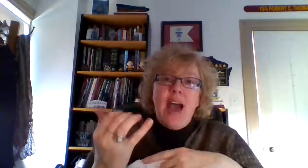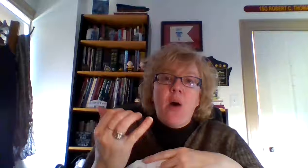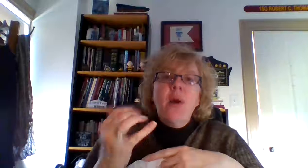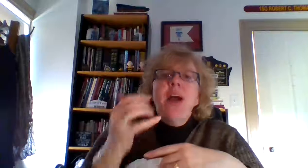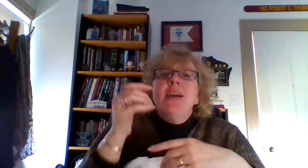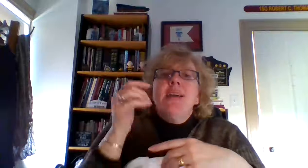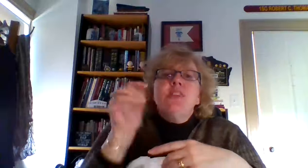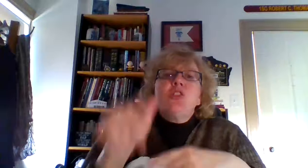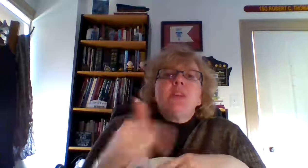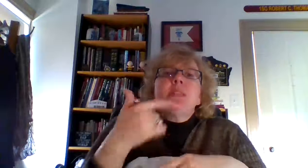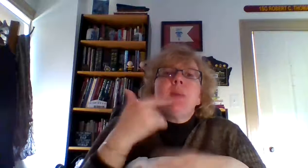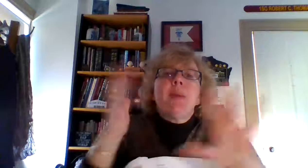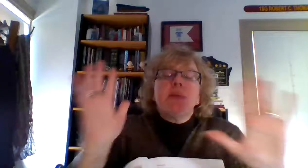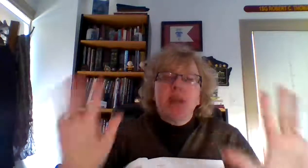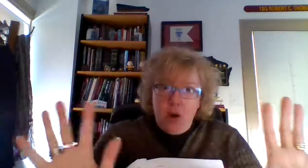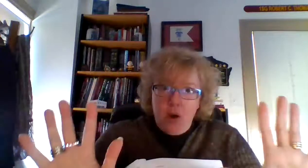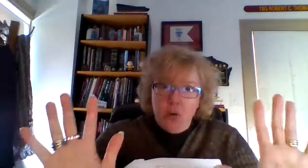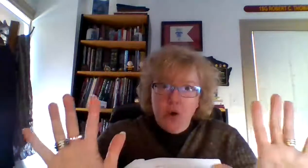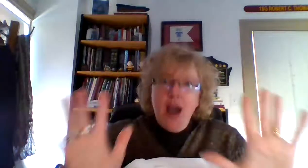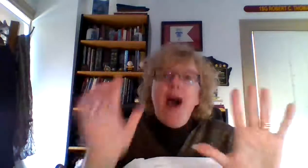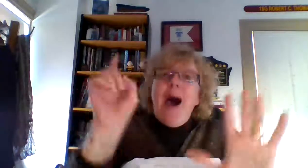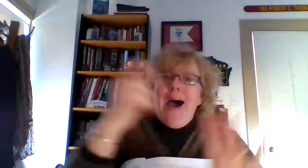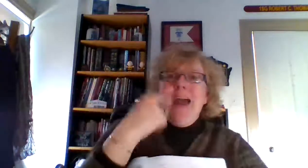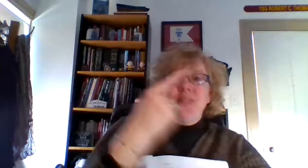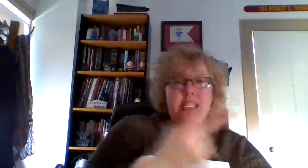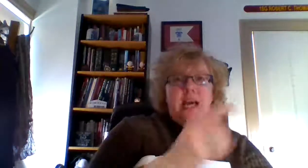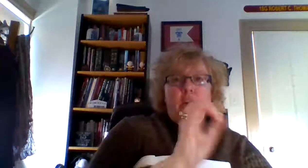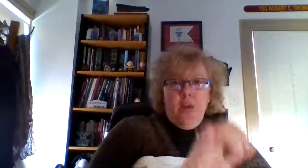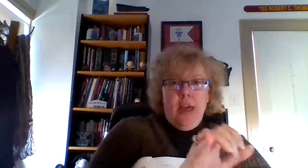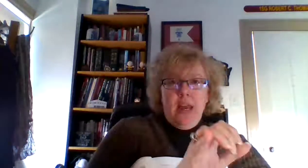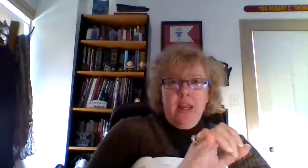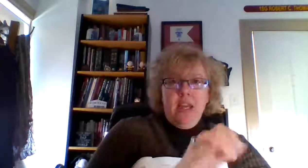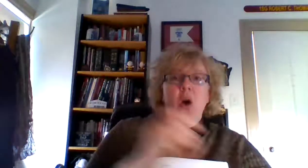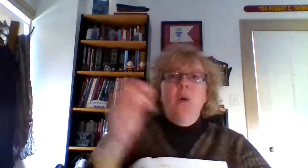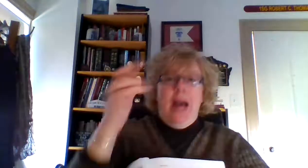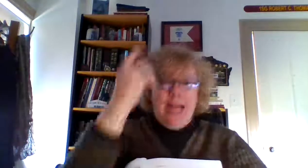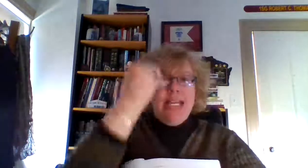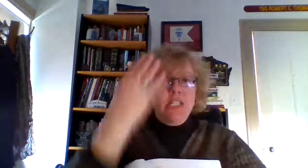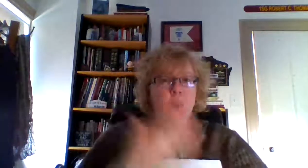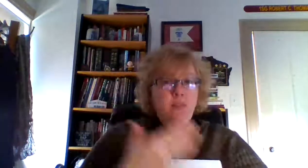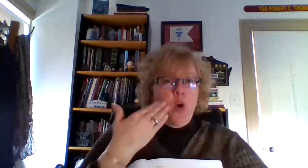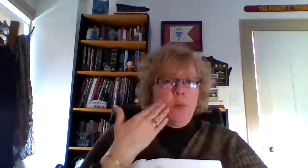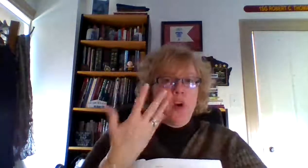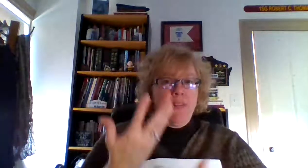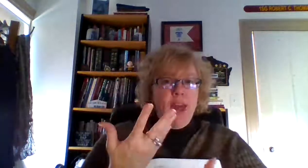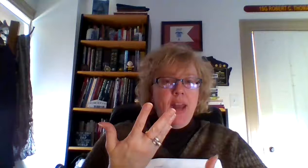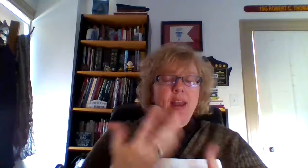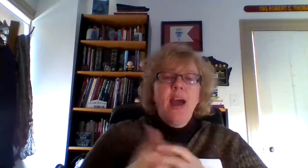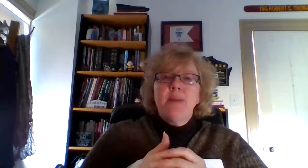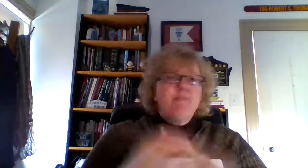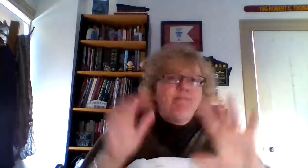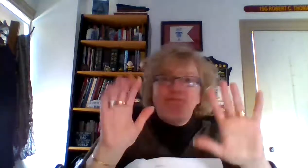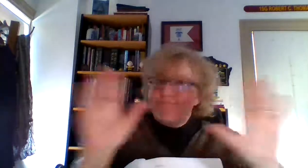now, is just to be able to be like, oh, I have to tell her that. I need to inform her of that. That's